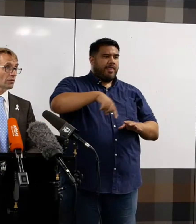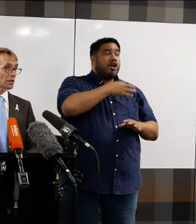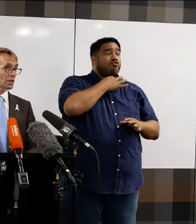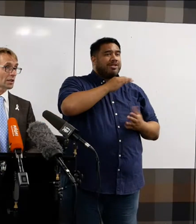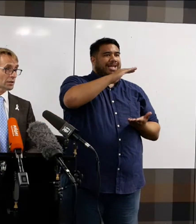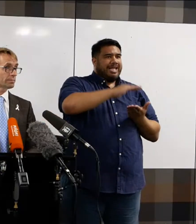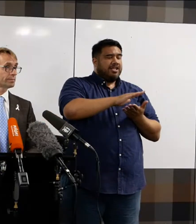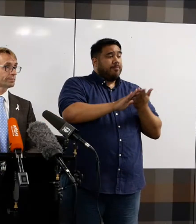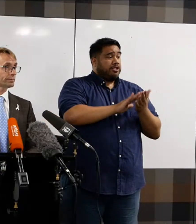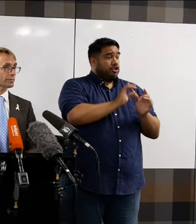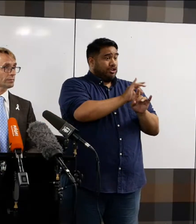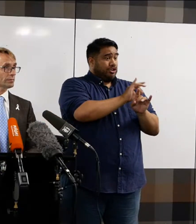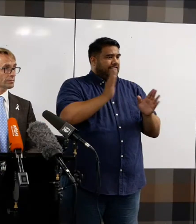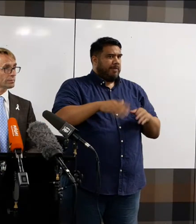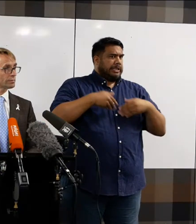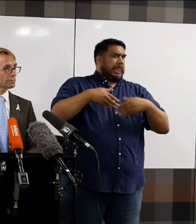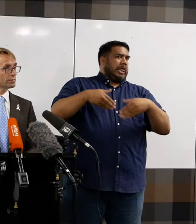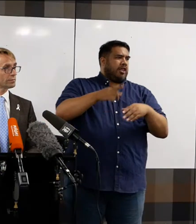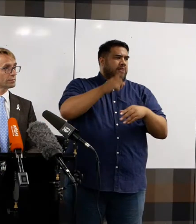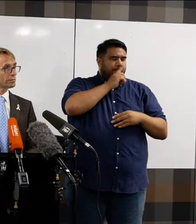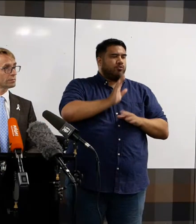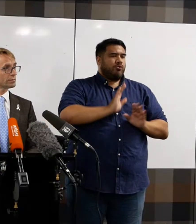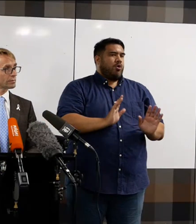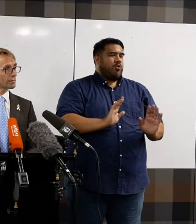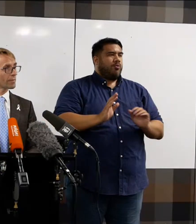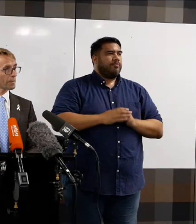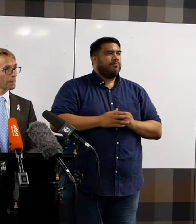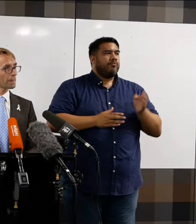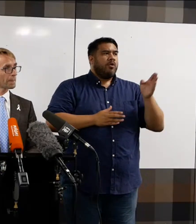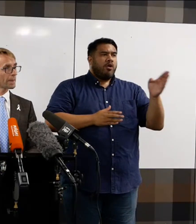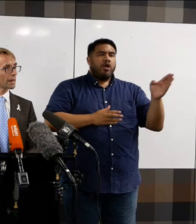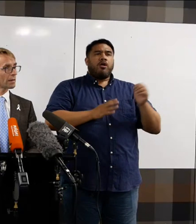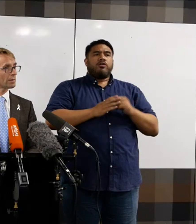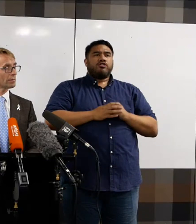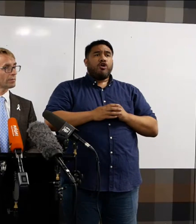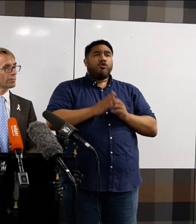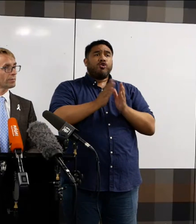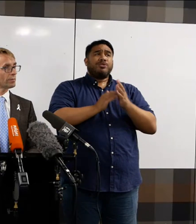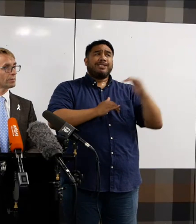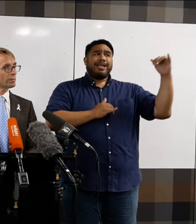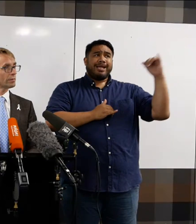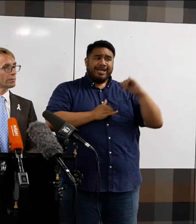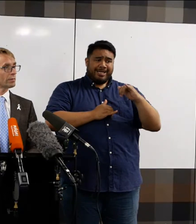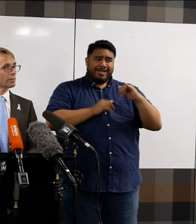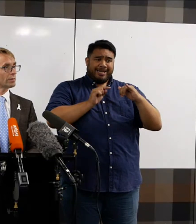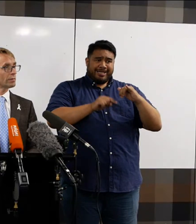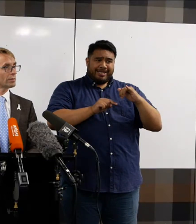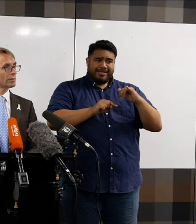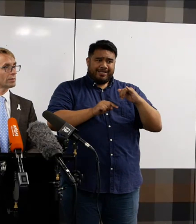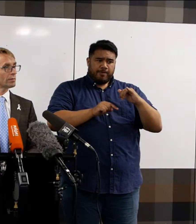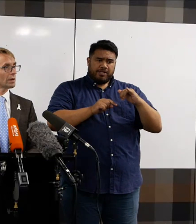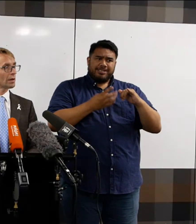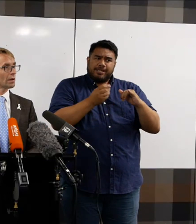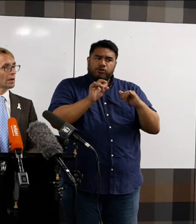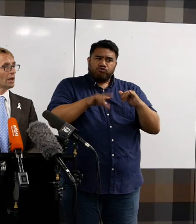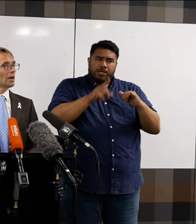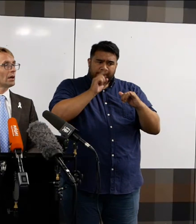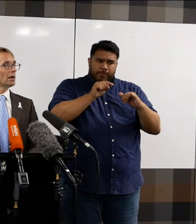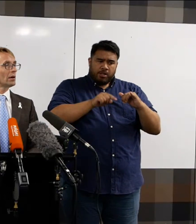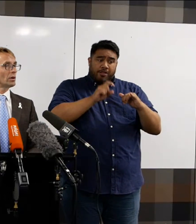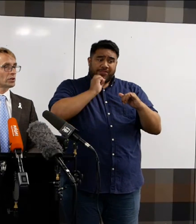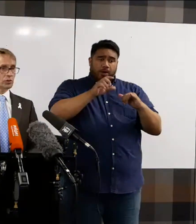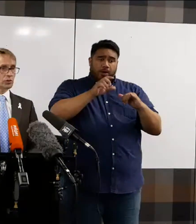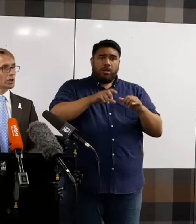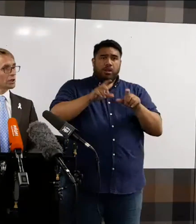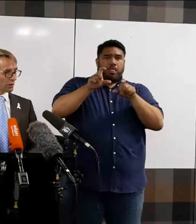need to self-isolate. The Australians who have come back, are coming back with the New Zealanders, are they going to be sent to Whangaroa as well, or are they going to be sent on to